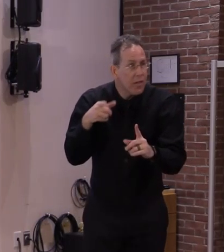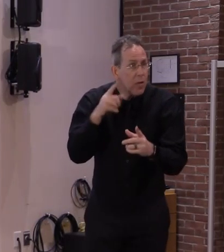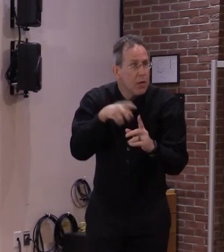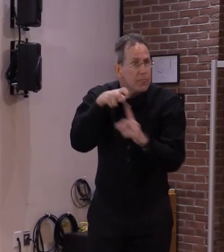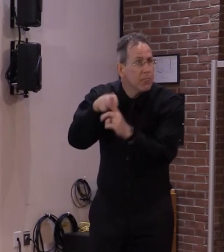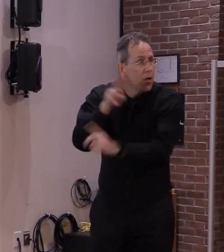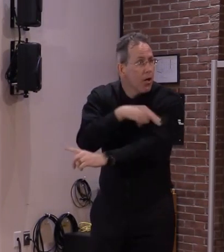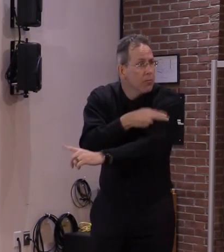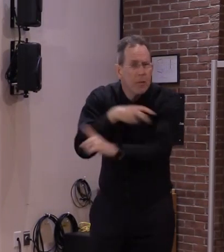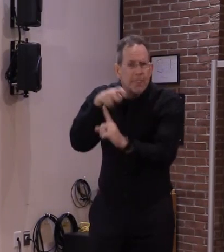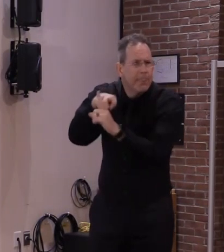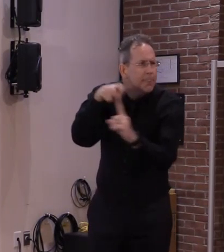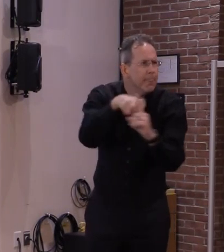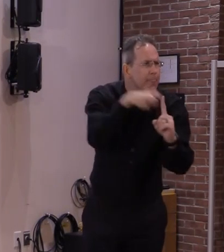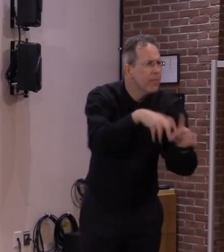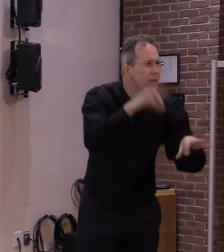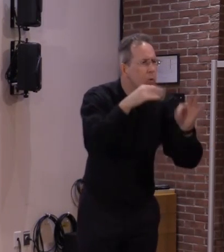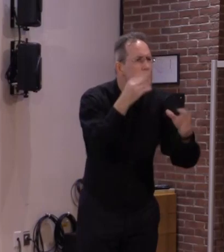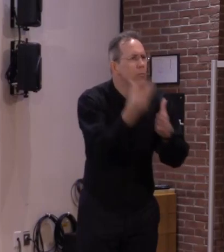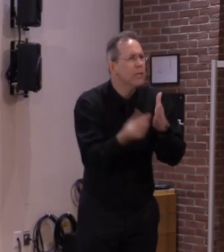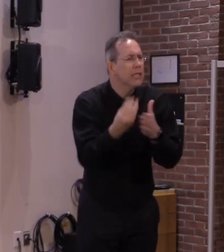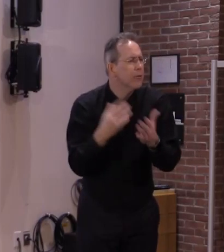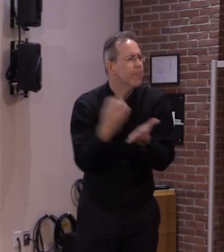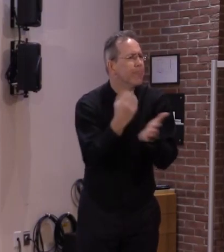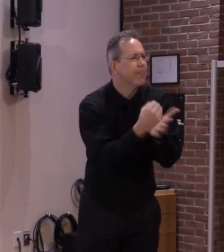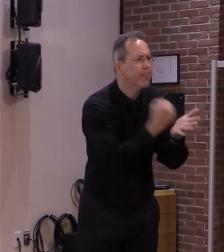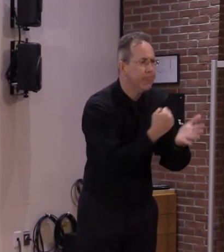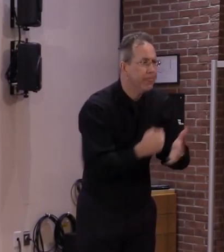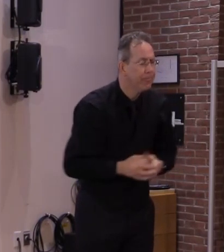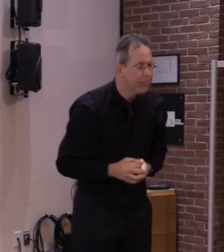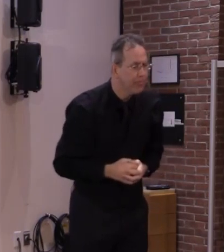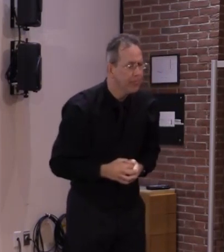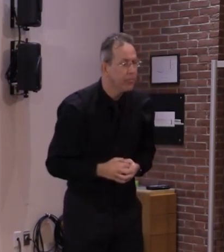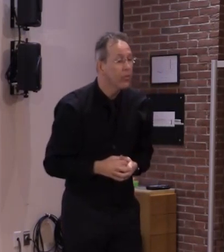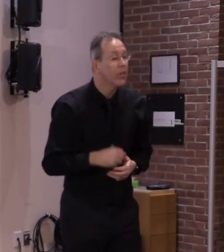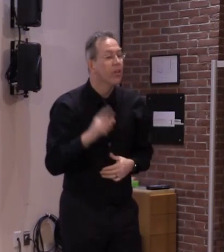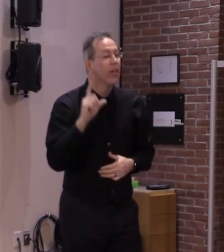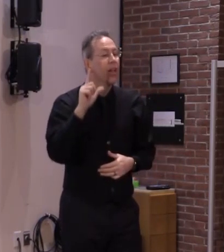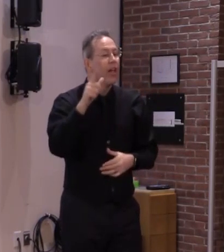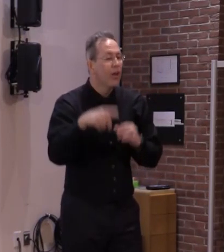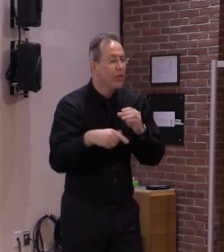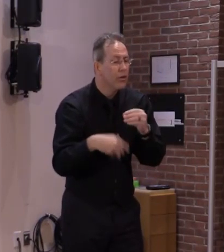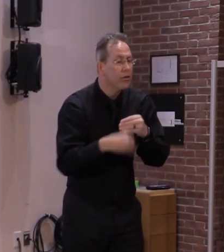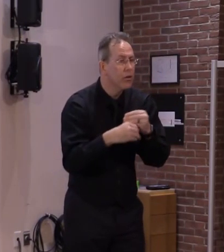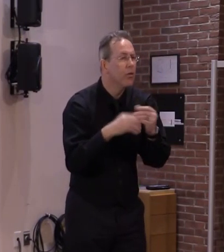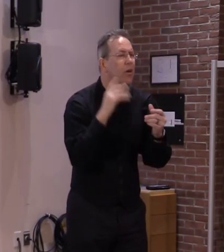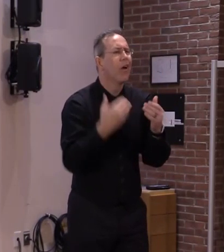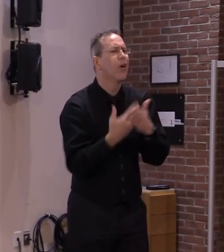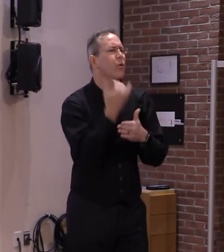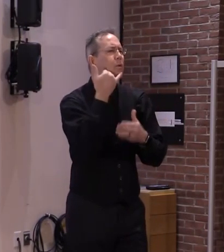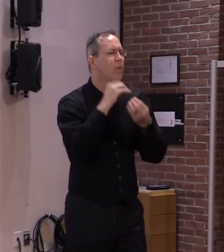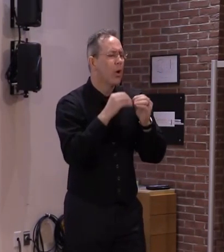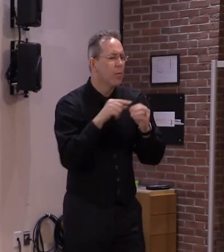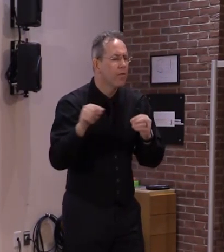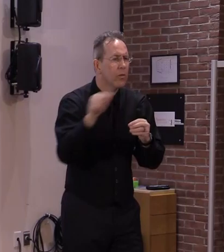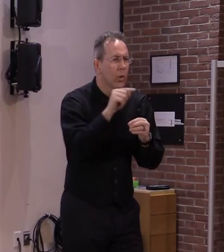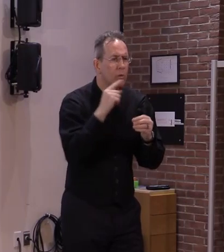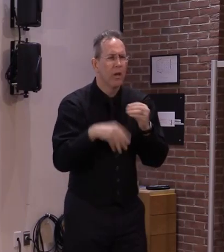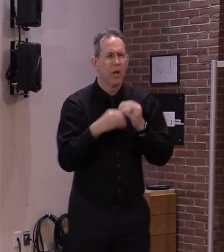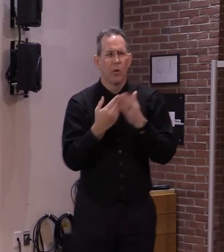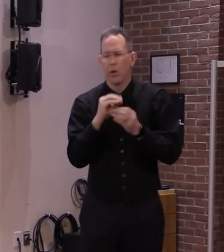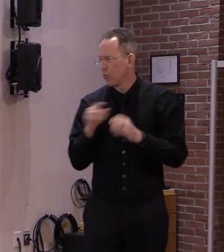and qualified to be vaccinated. But we are using hospital and primary care offices right now to reach out. So if you don't